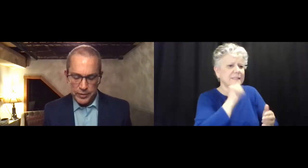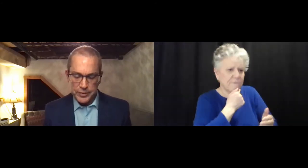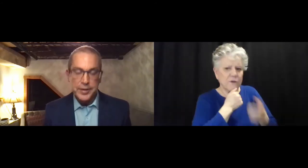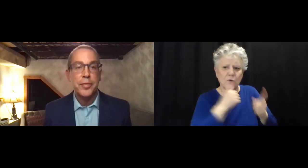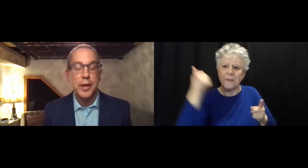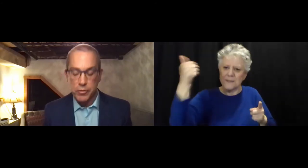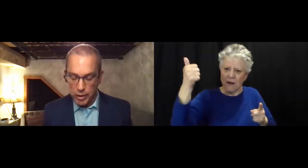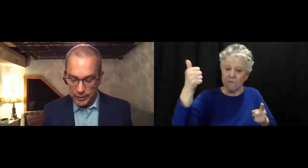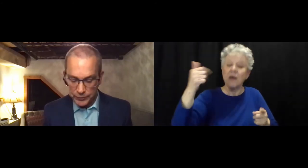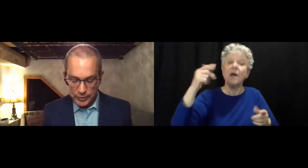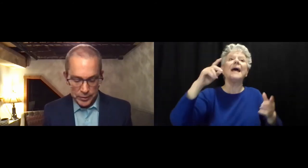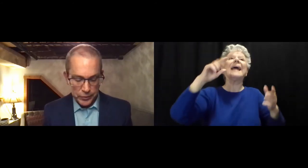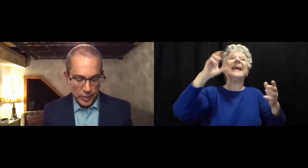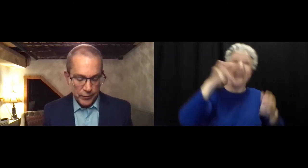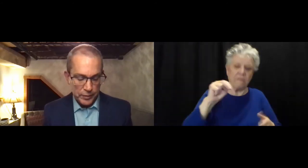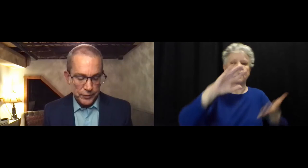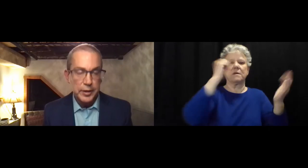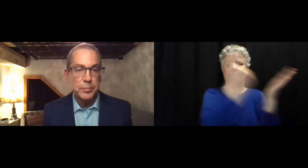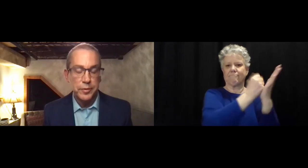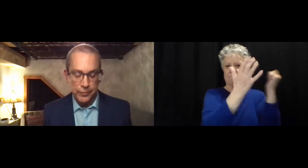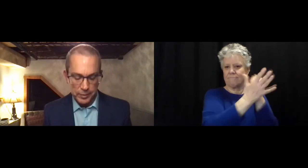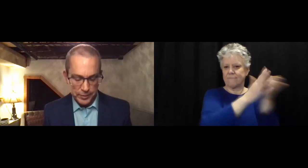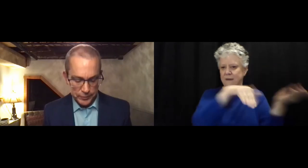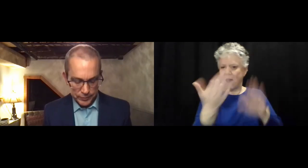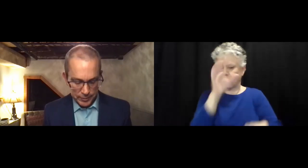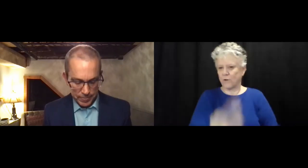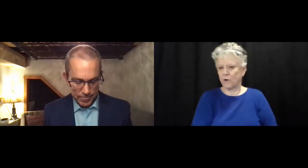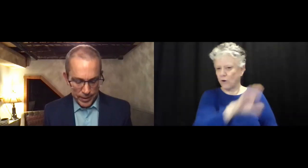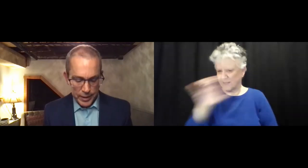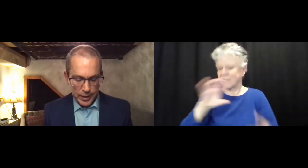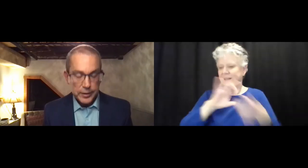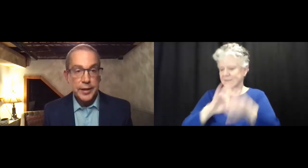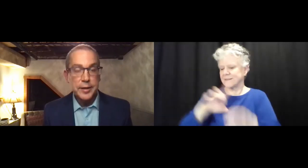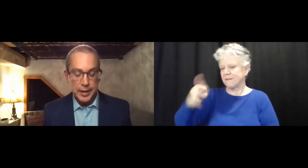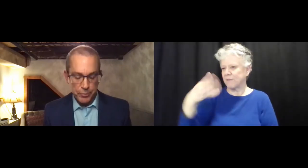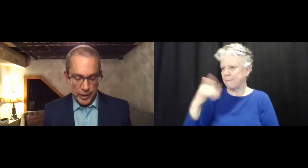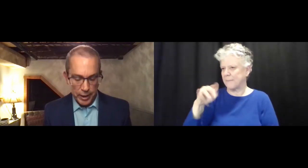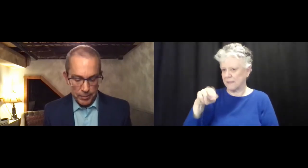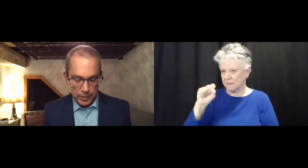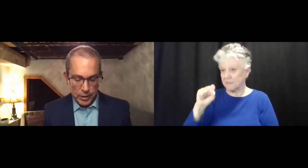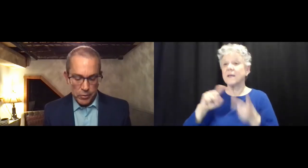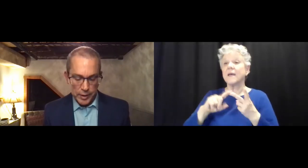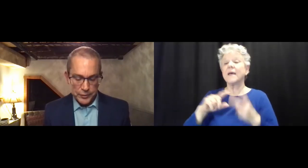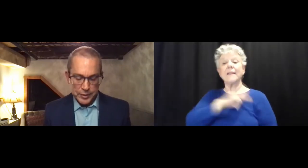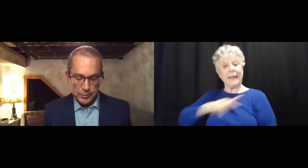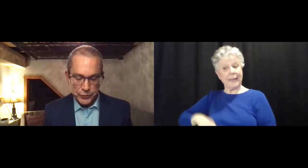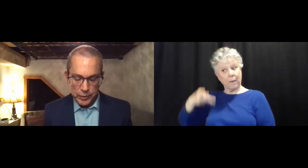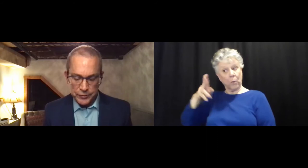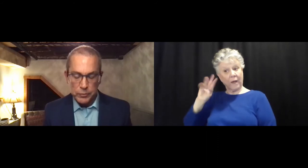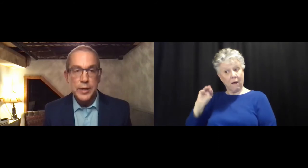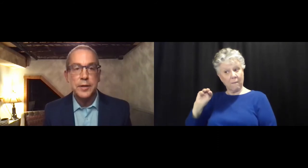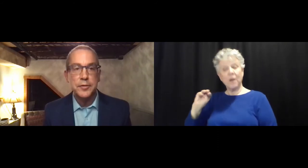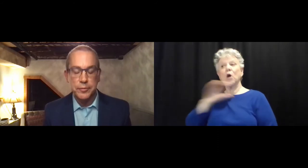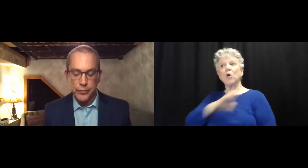of even death on a cross, to reference the hymn to the Philippians. Like King Priam, Christ comes to